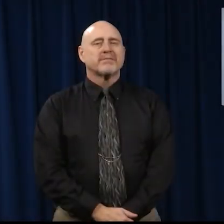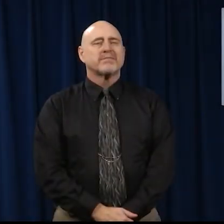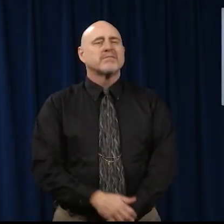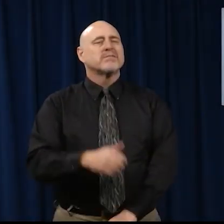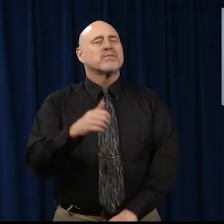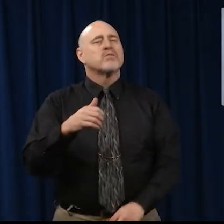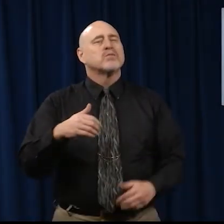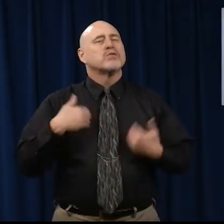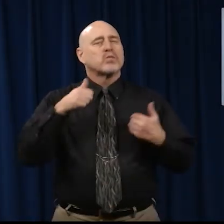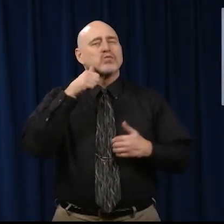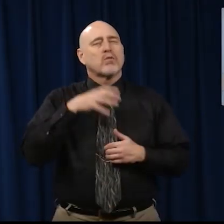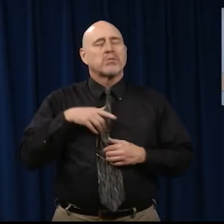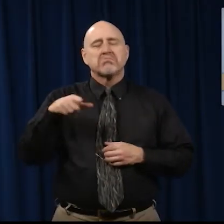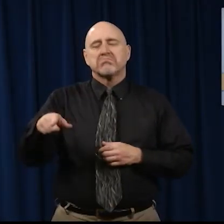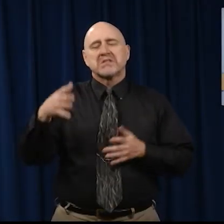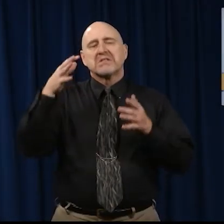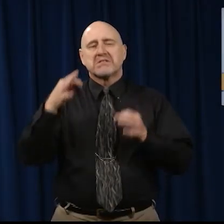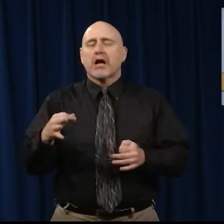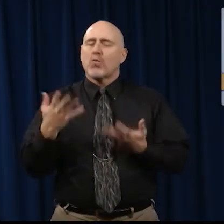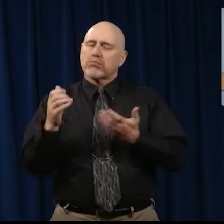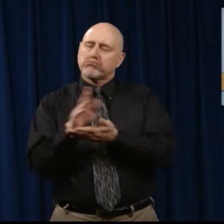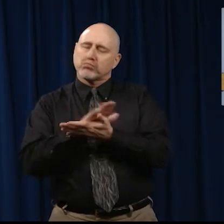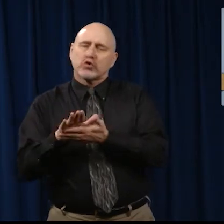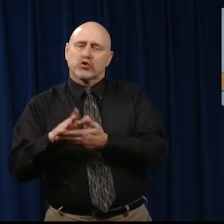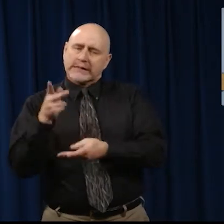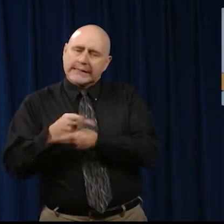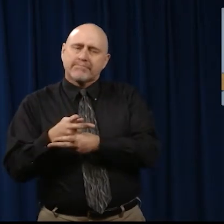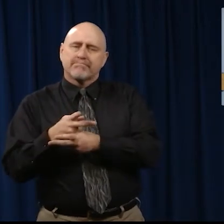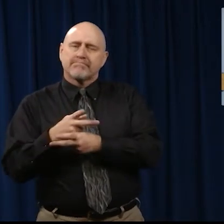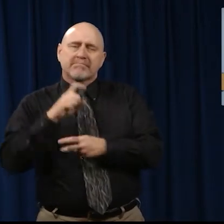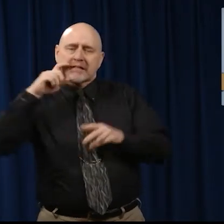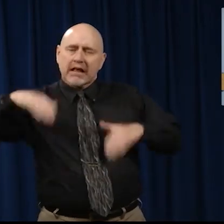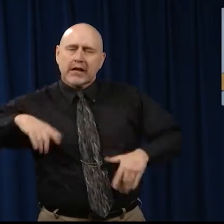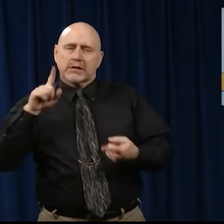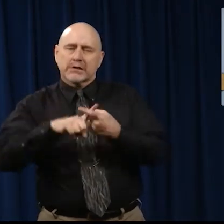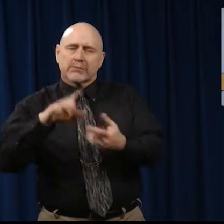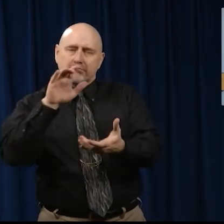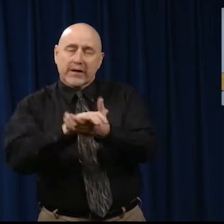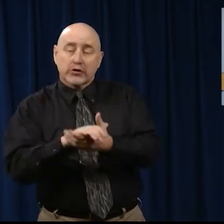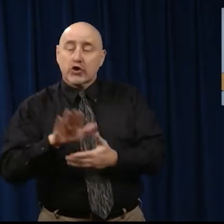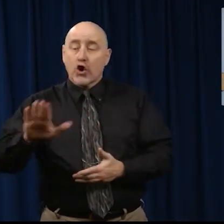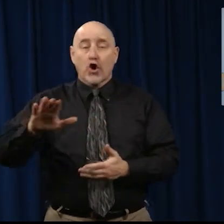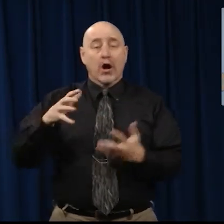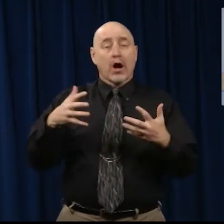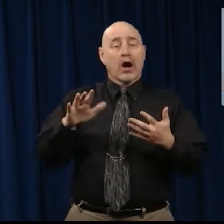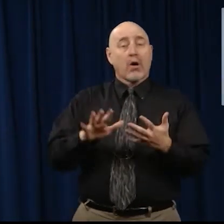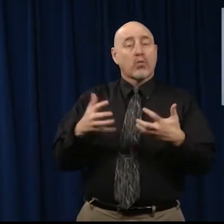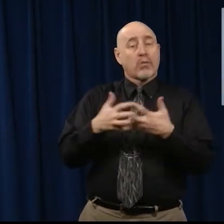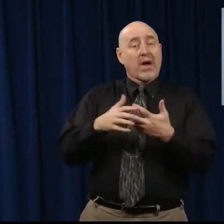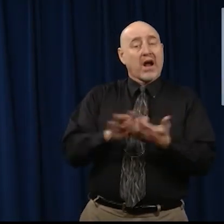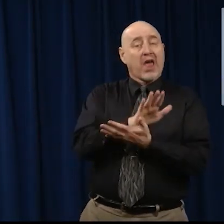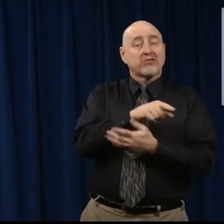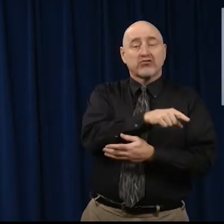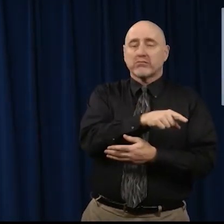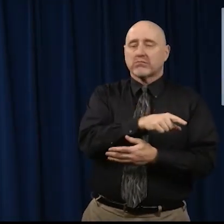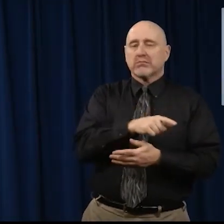A young lady had decided that she was going to wait and save herself for marriage. But her college roommate had not made that decision. In fact, her college